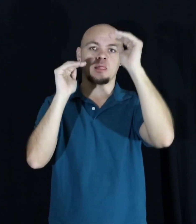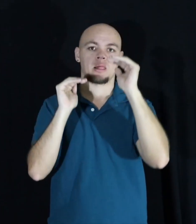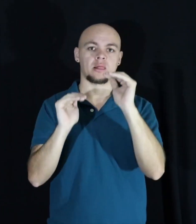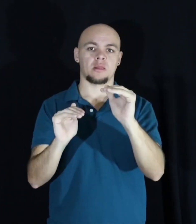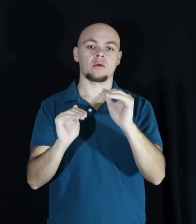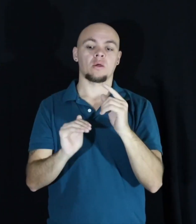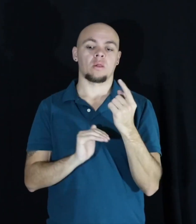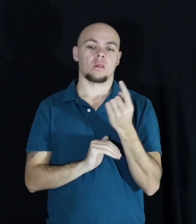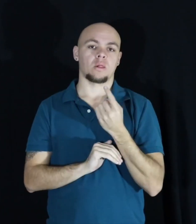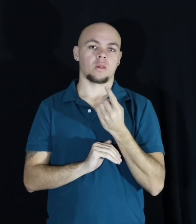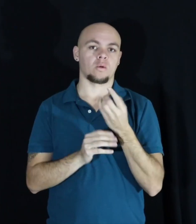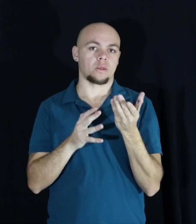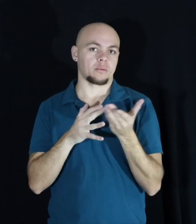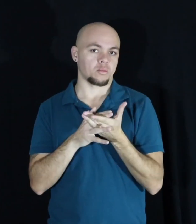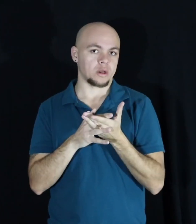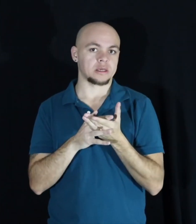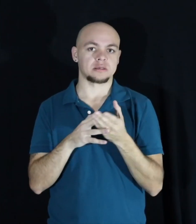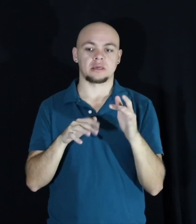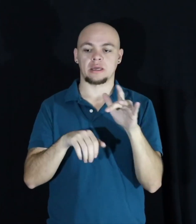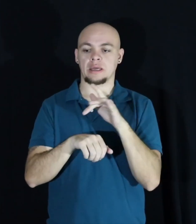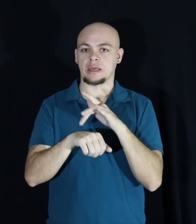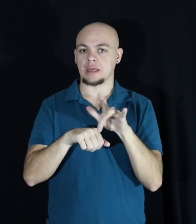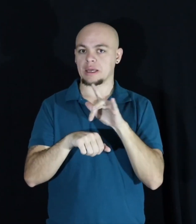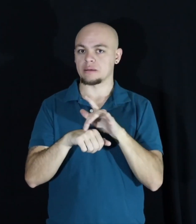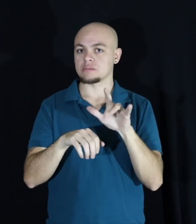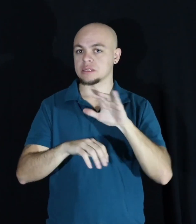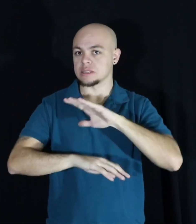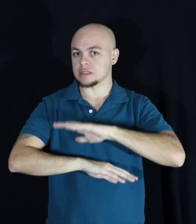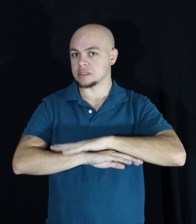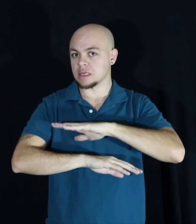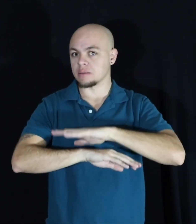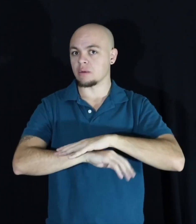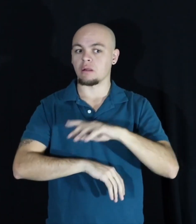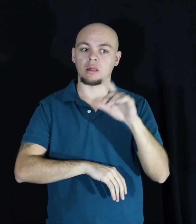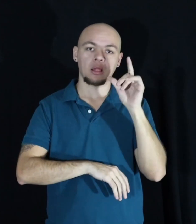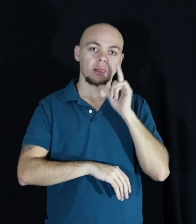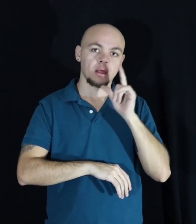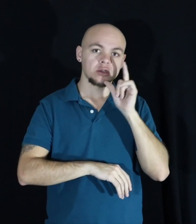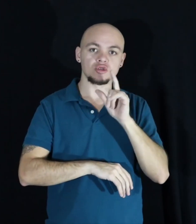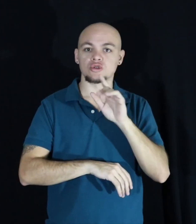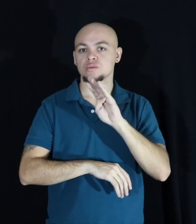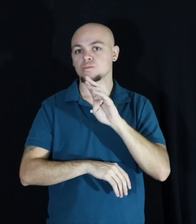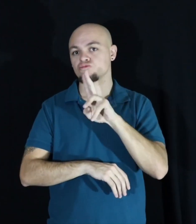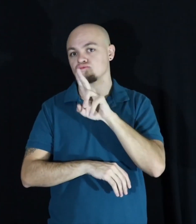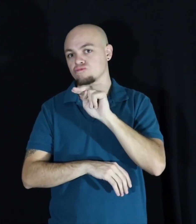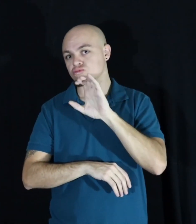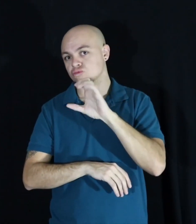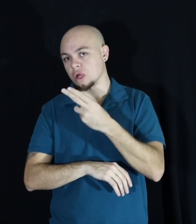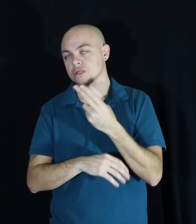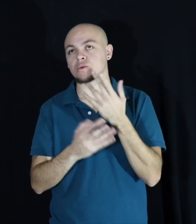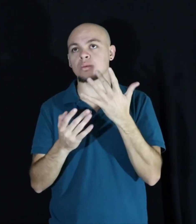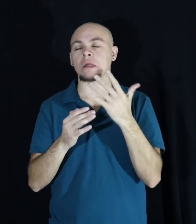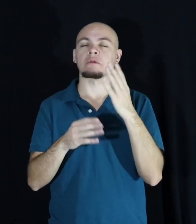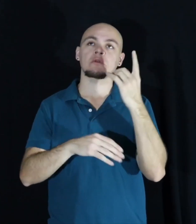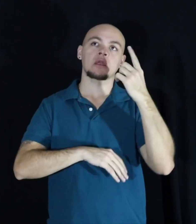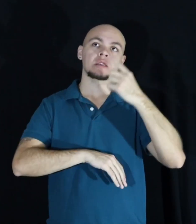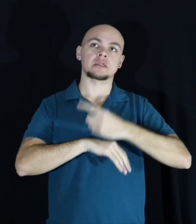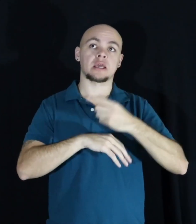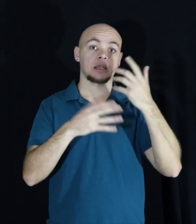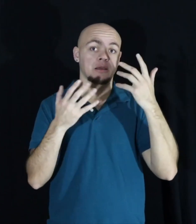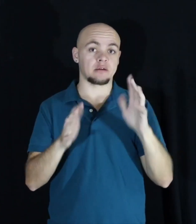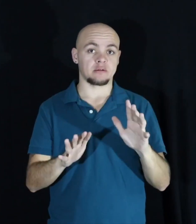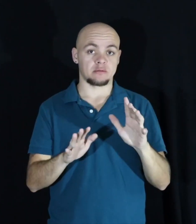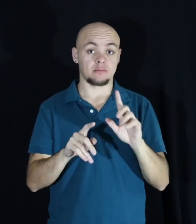breaks, sitting at an empty table at lunch and brunch, longing for the day to end. Well, it has turned